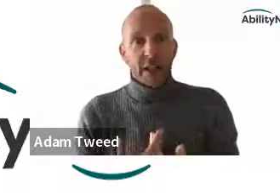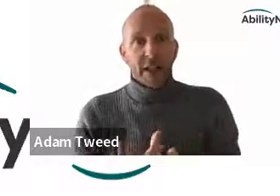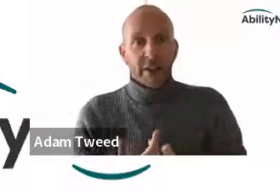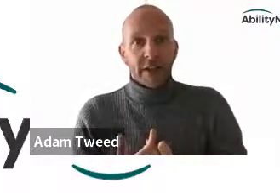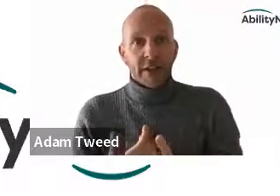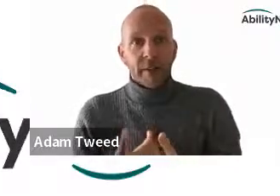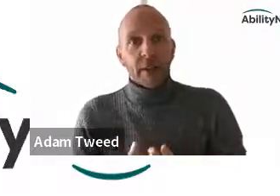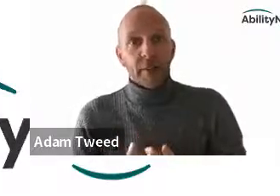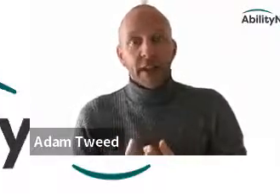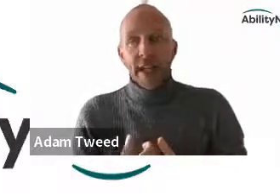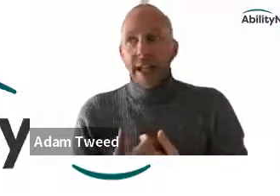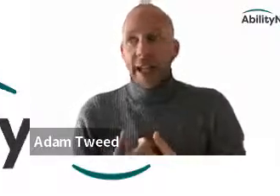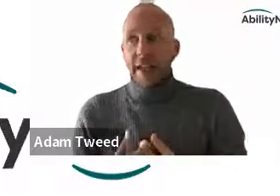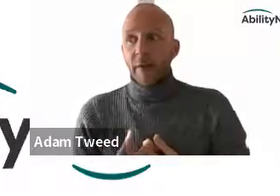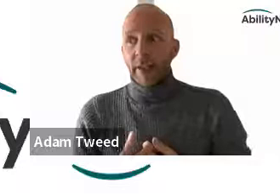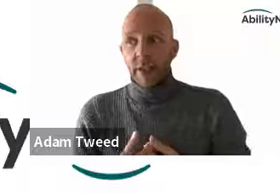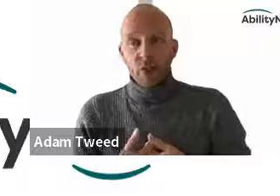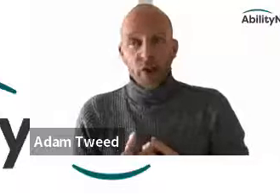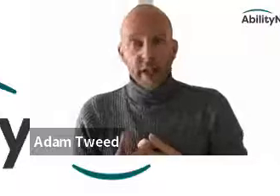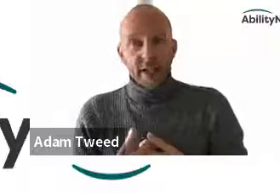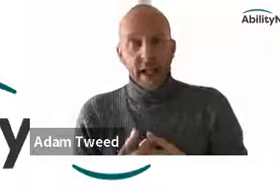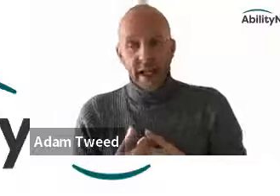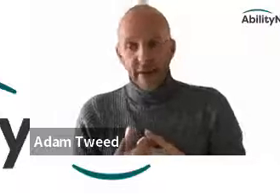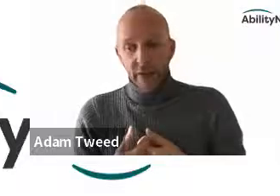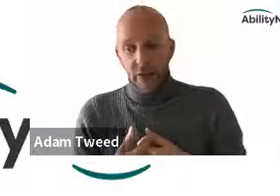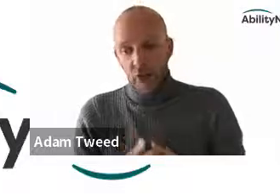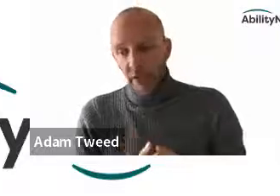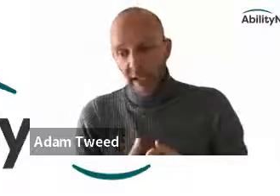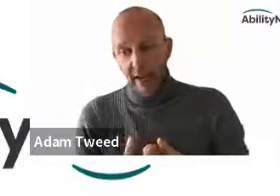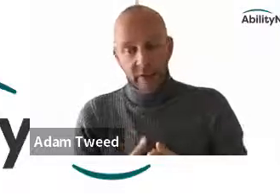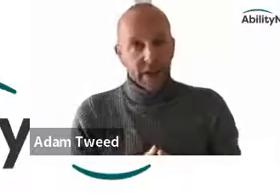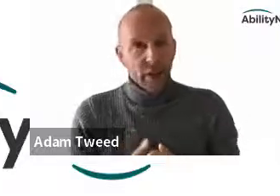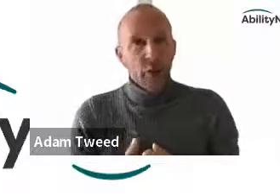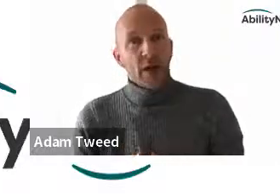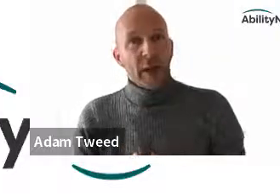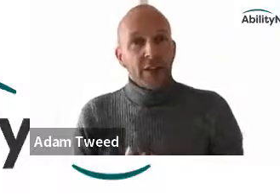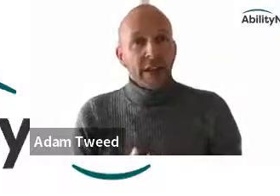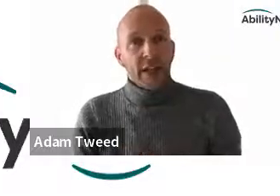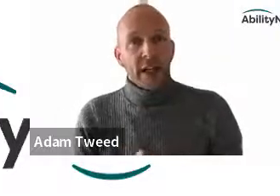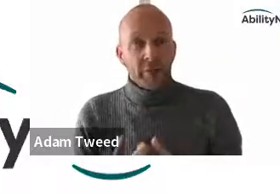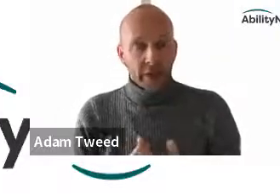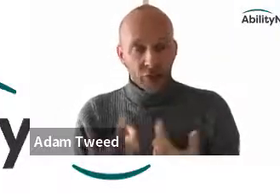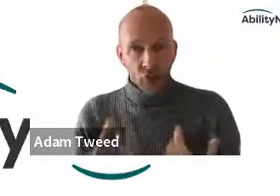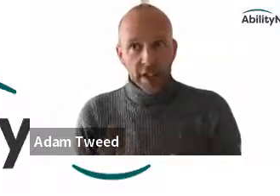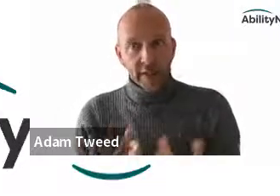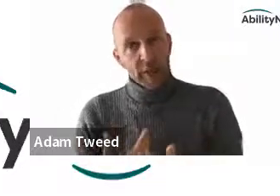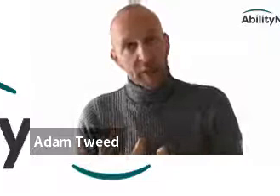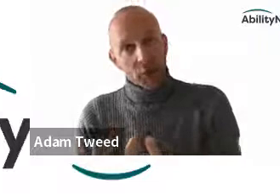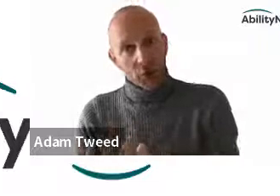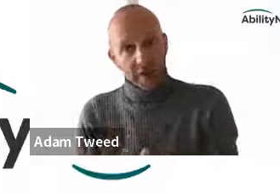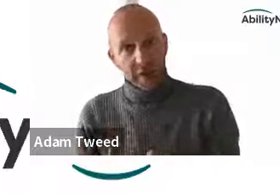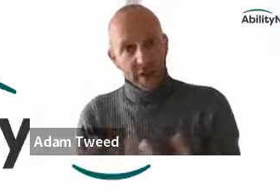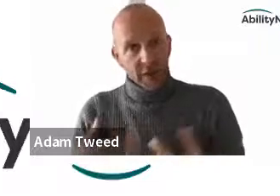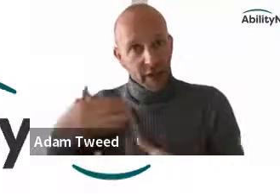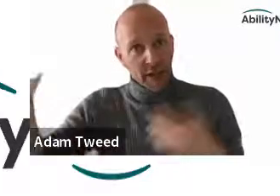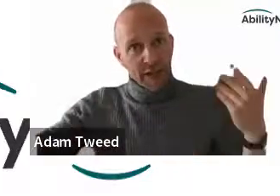a mental health condition, sometimes it can be that you try and not let others know about it. And I've been trying to be a bit